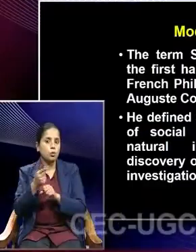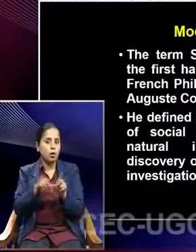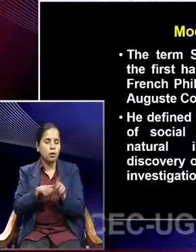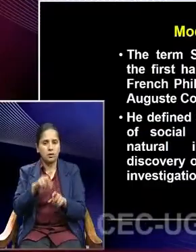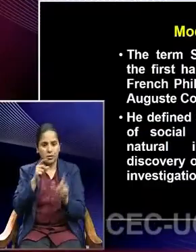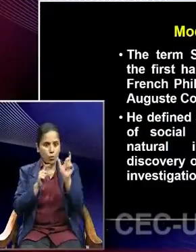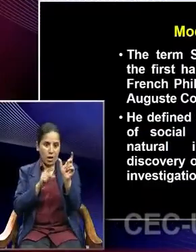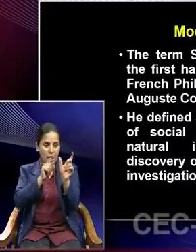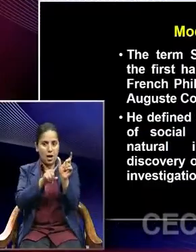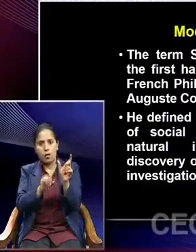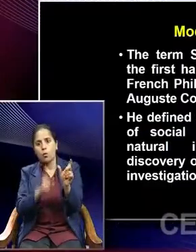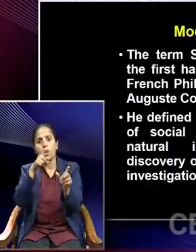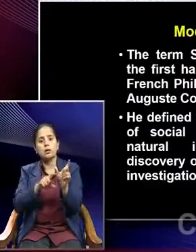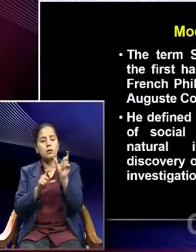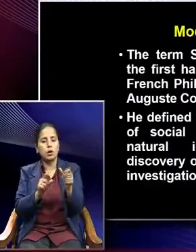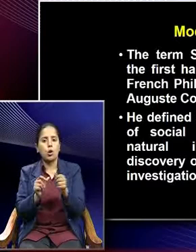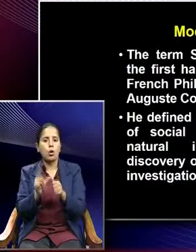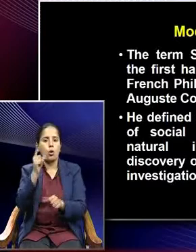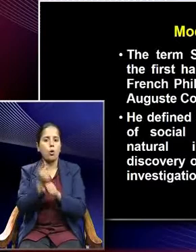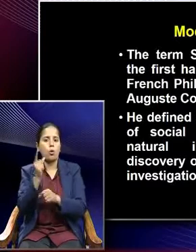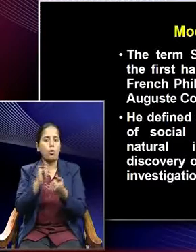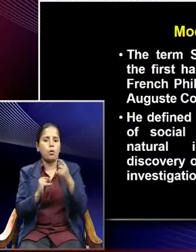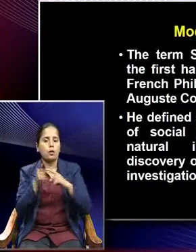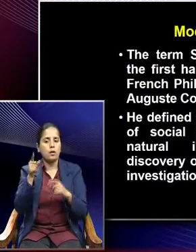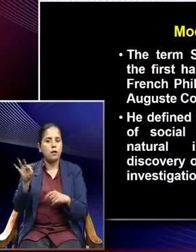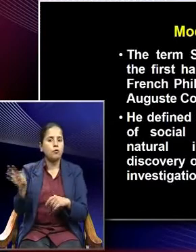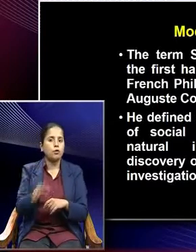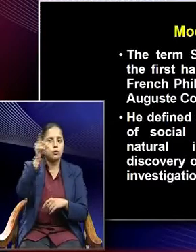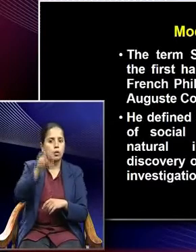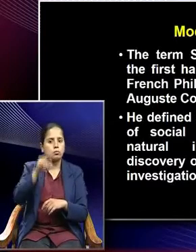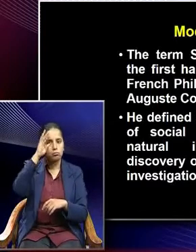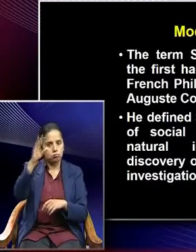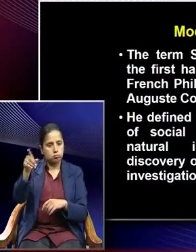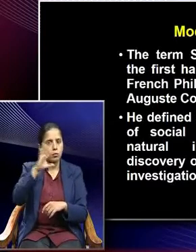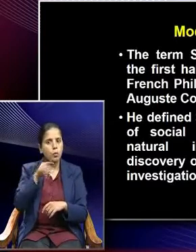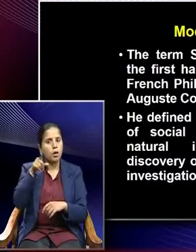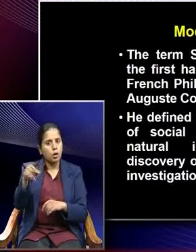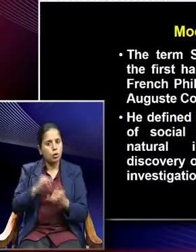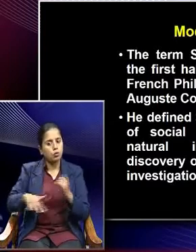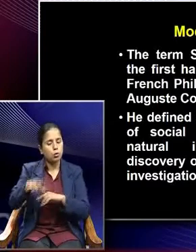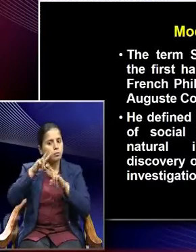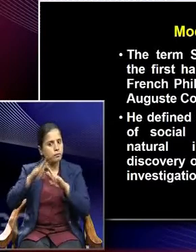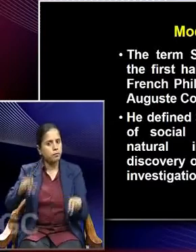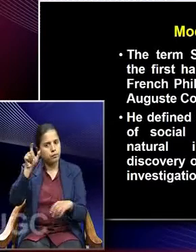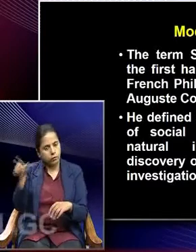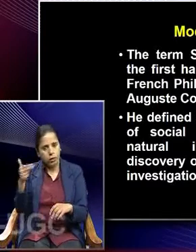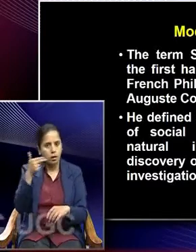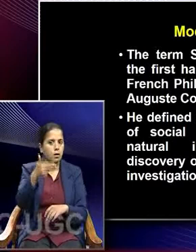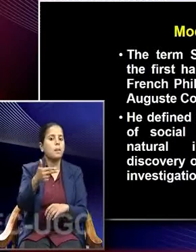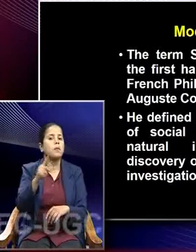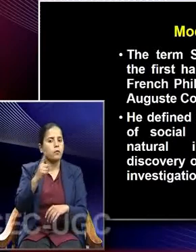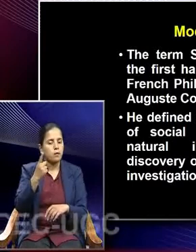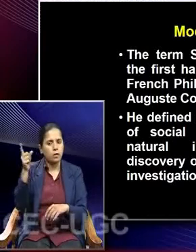time by Auguste Comte. He was a French philosopher and a sociologist. He was trying to find out